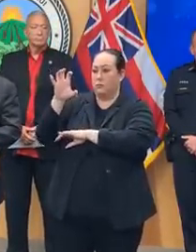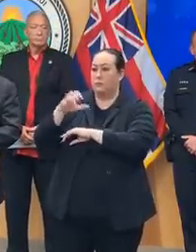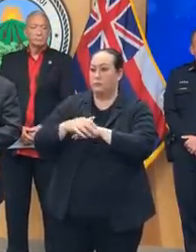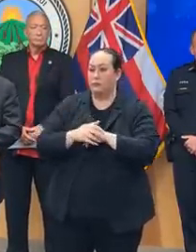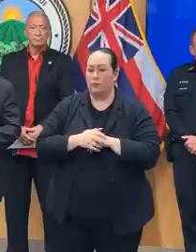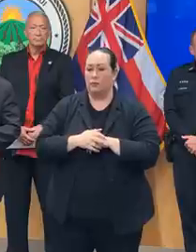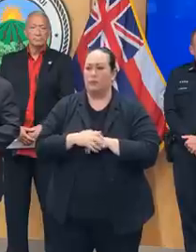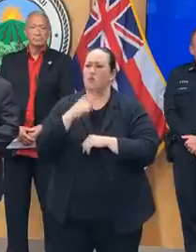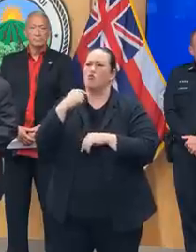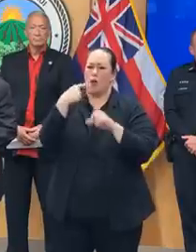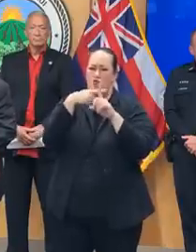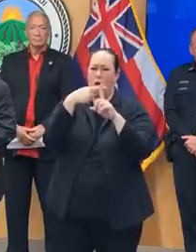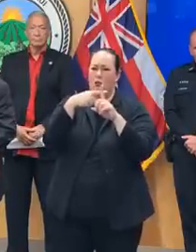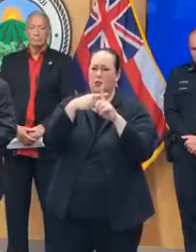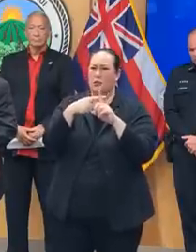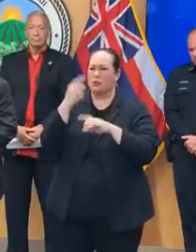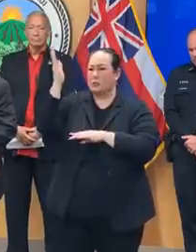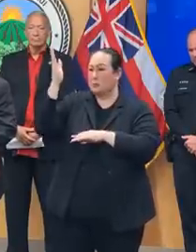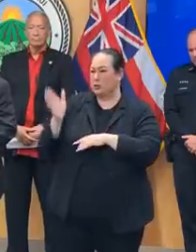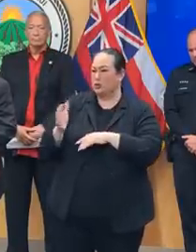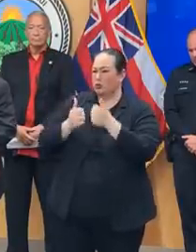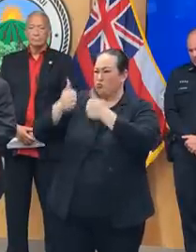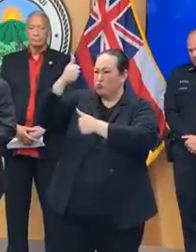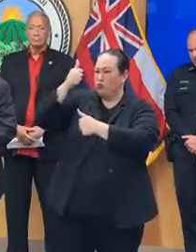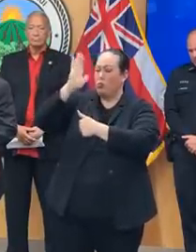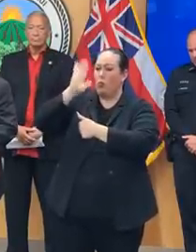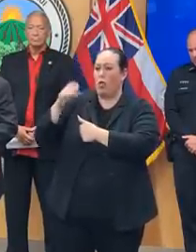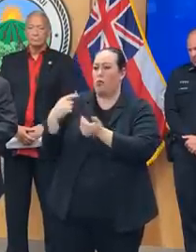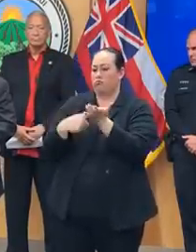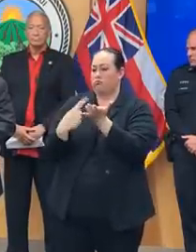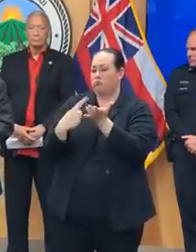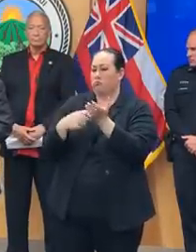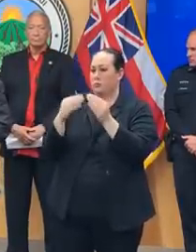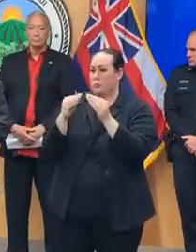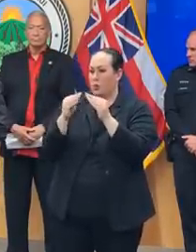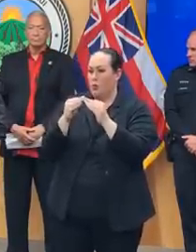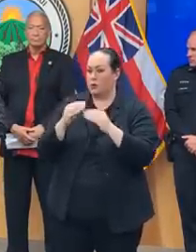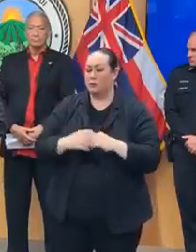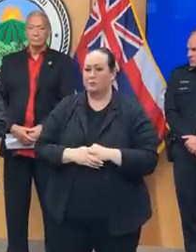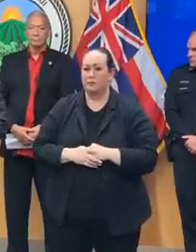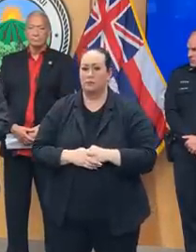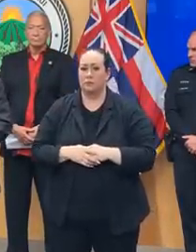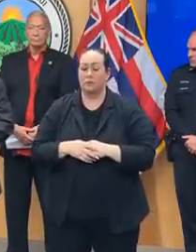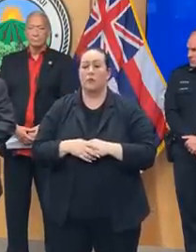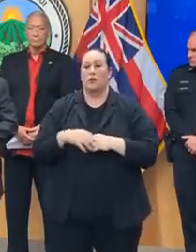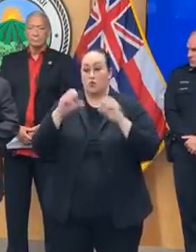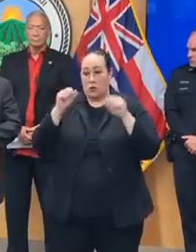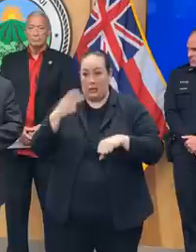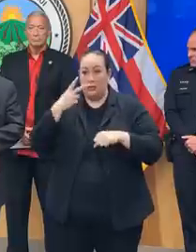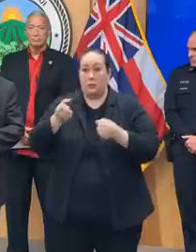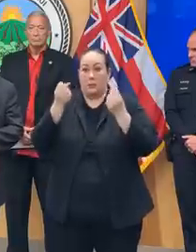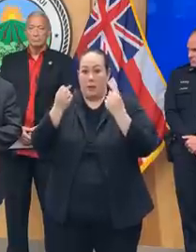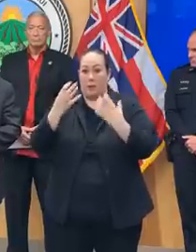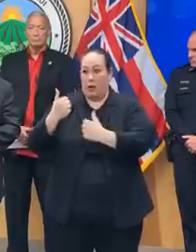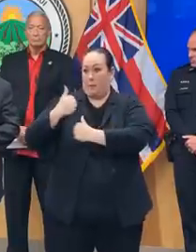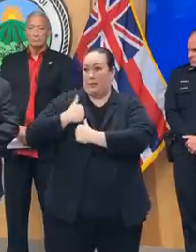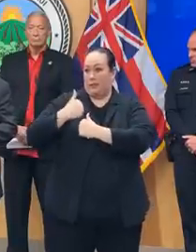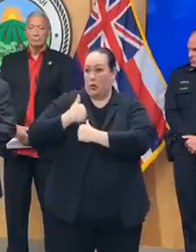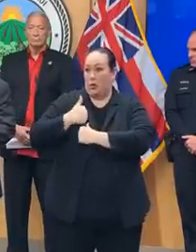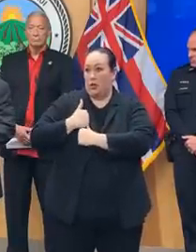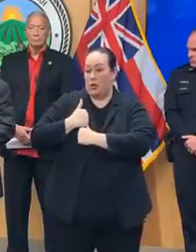have the leader of the Red Cross here today with us. There's a formidable military presence here also, because there have been